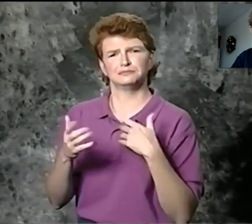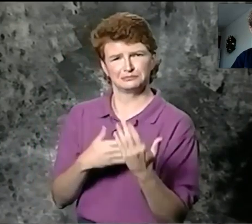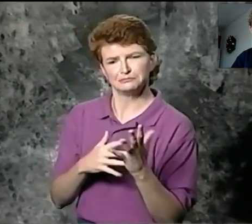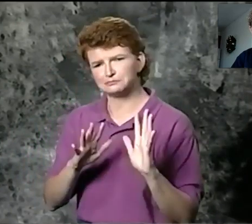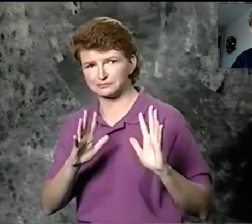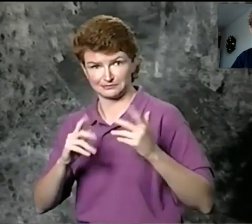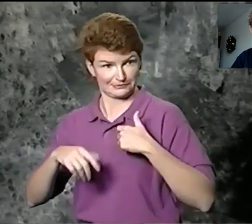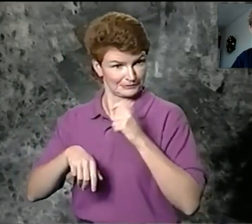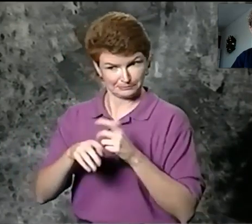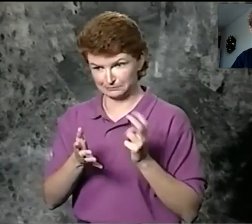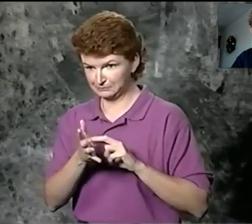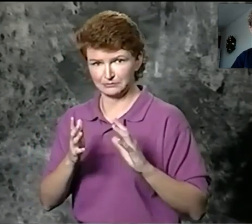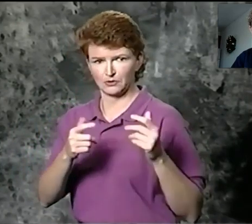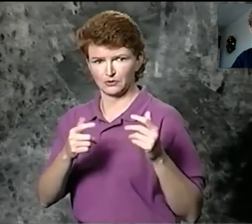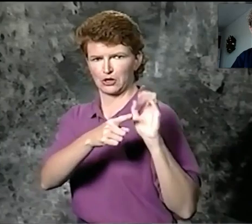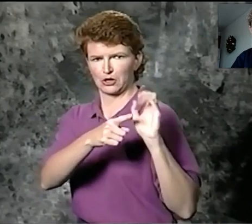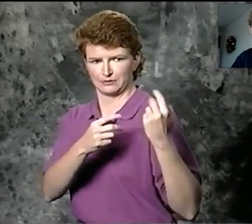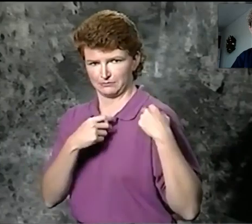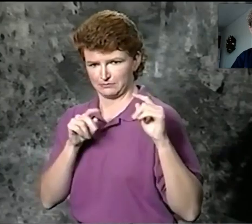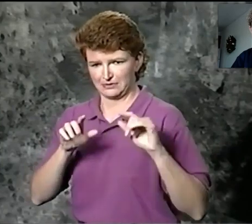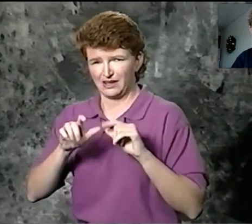It's 5 o'clock in the morning. We're 50 girls.